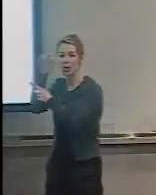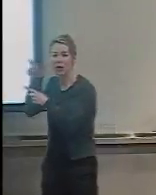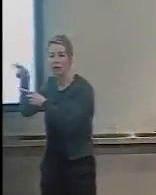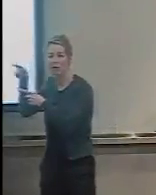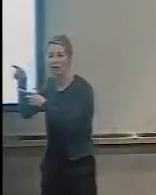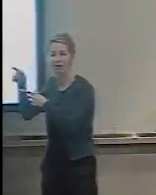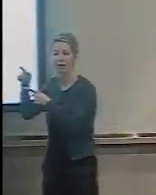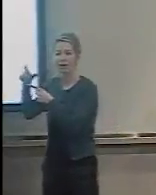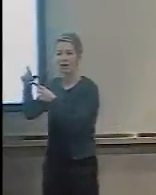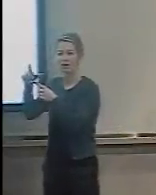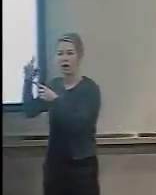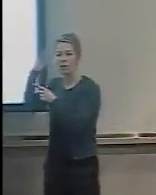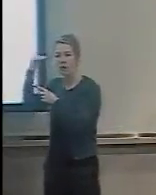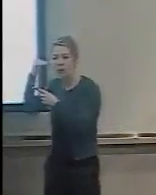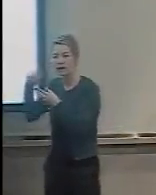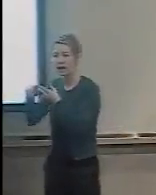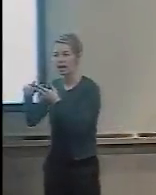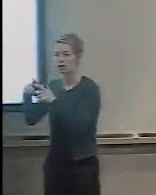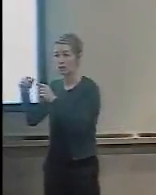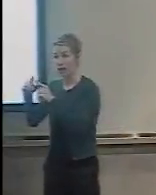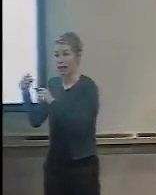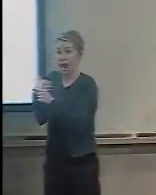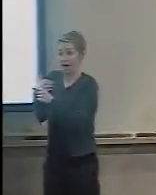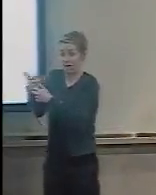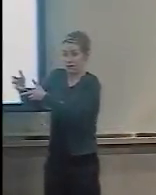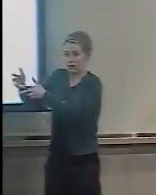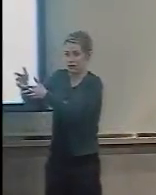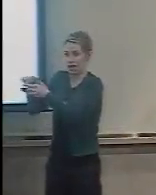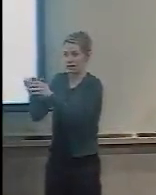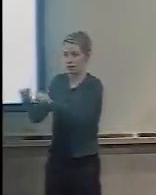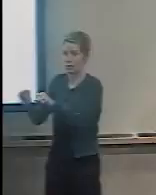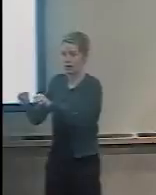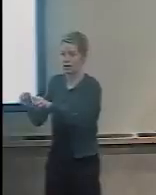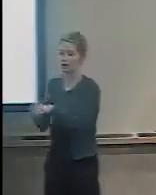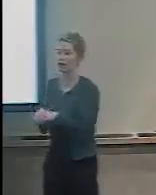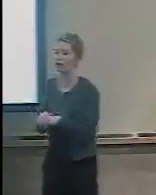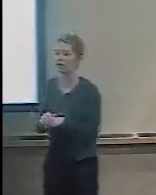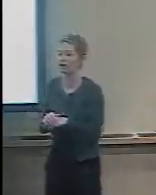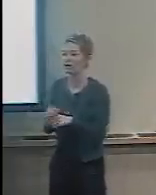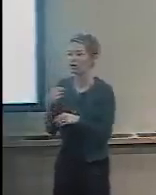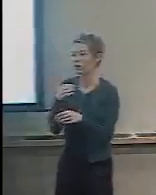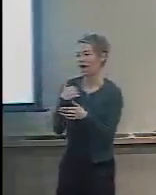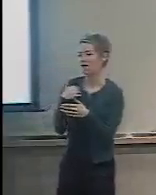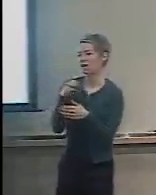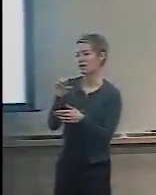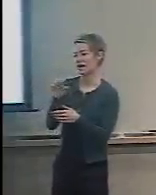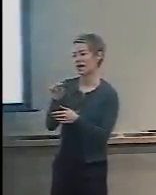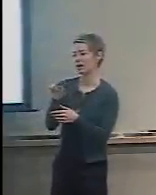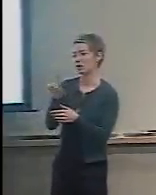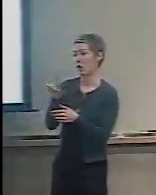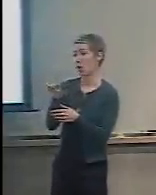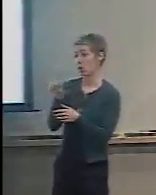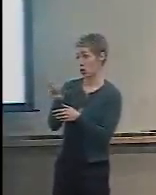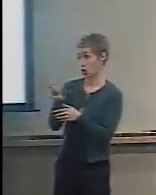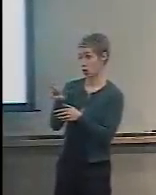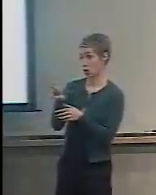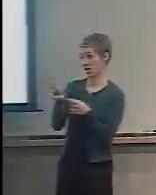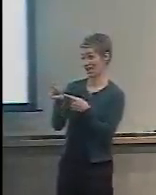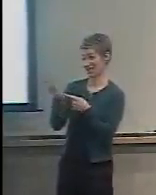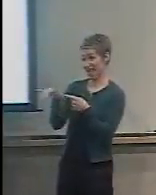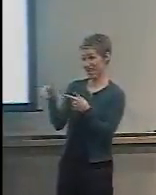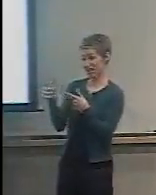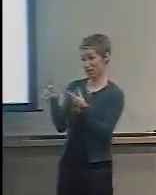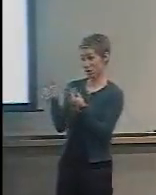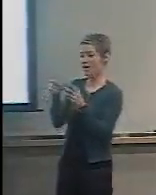Korea, and places like that, where they do have this capability. We have a encoder which compresses the